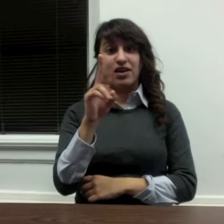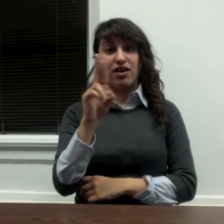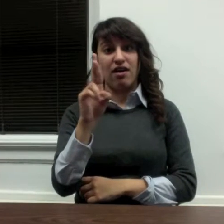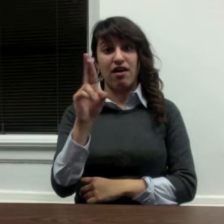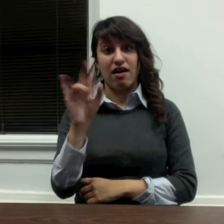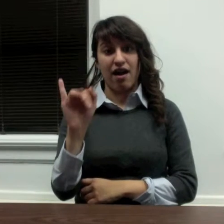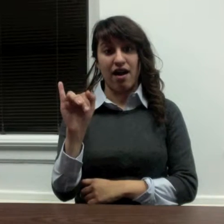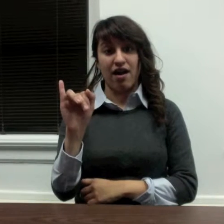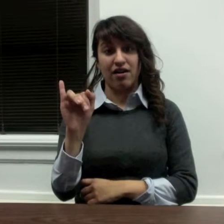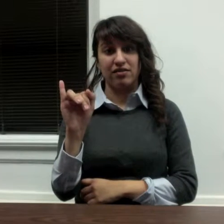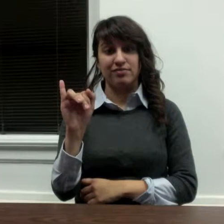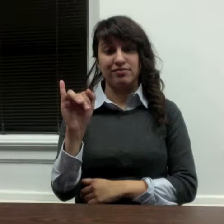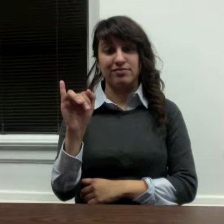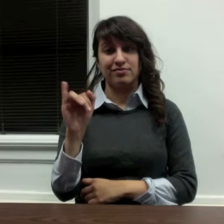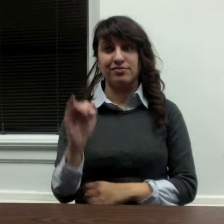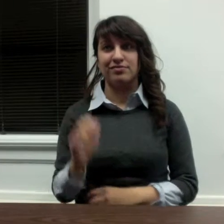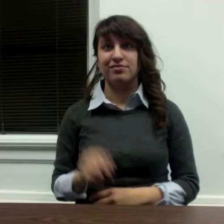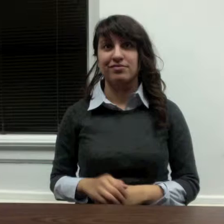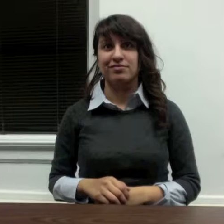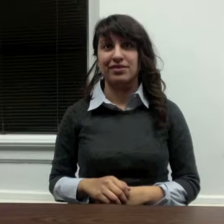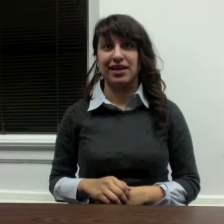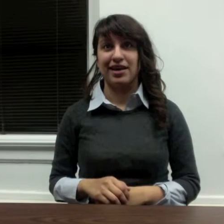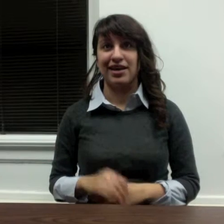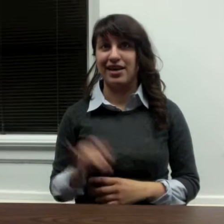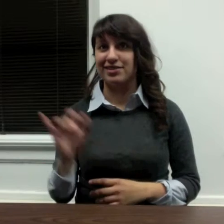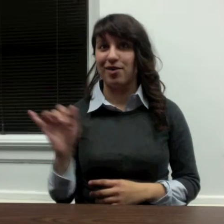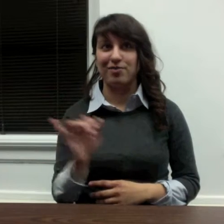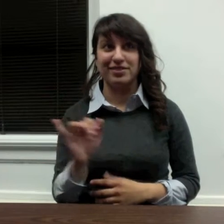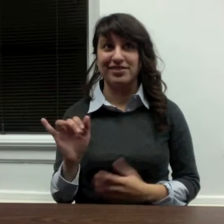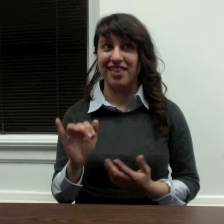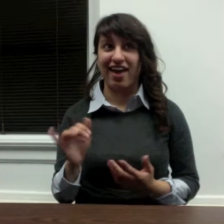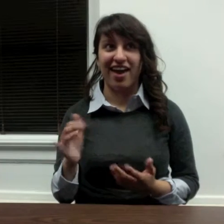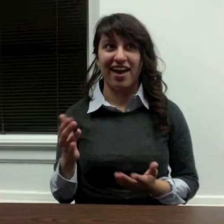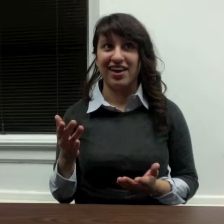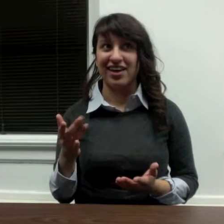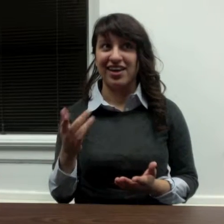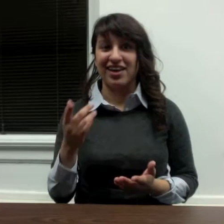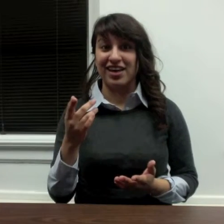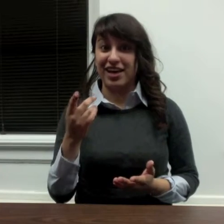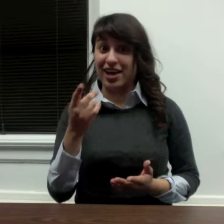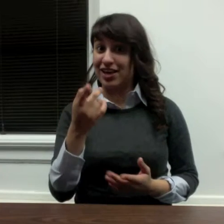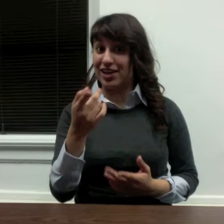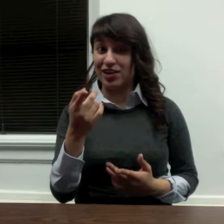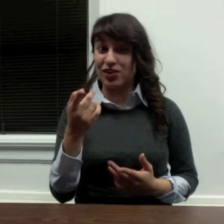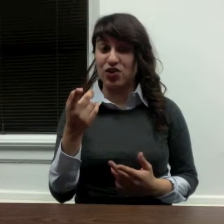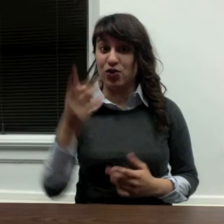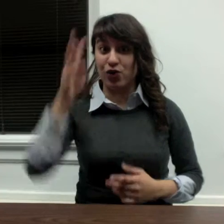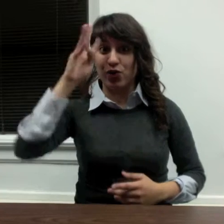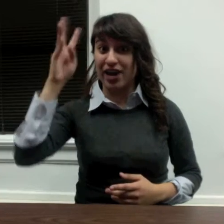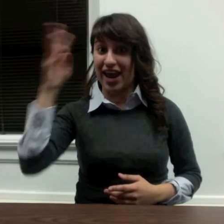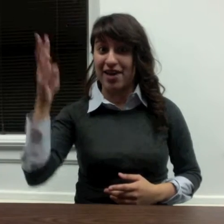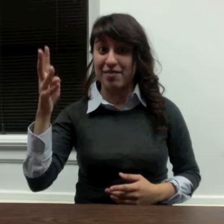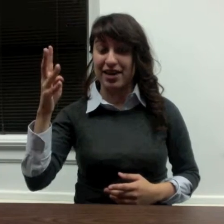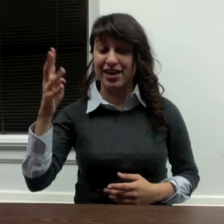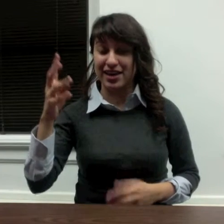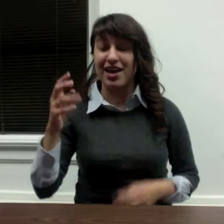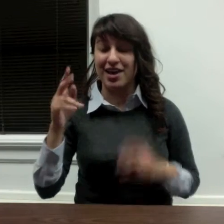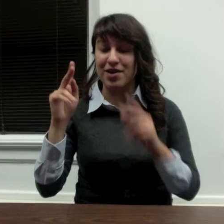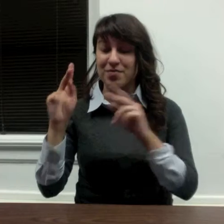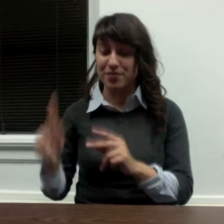It's almost like you name it, and someone submitted a proposal to teach a workshop on it. Anything related